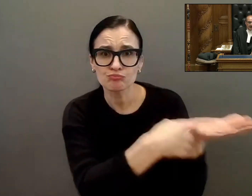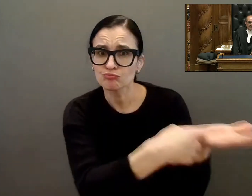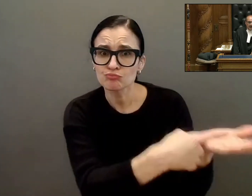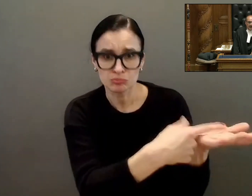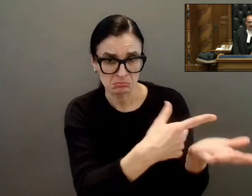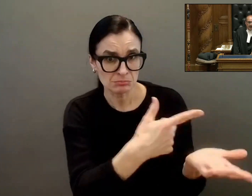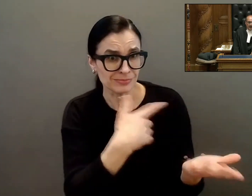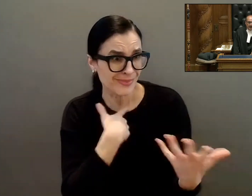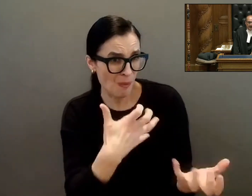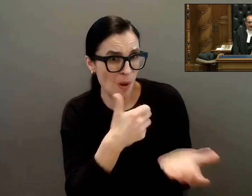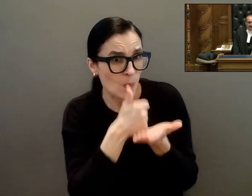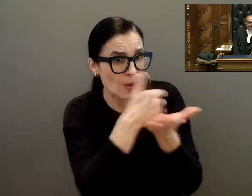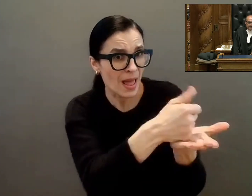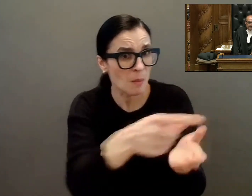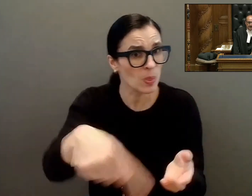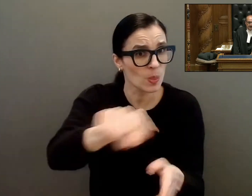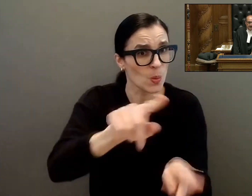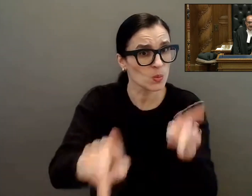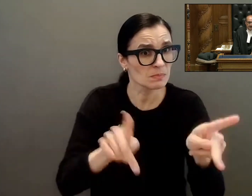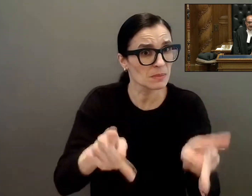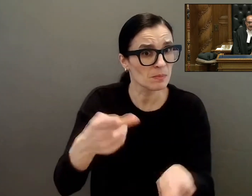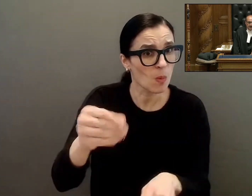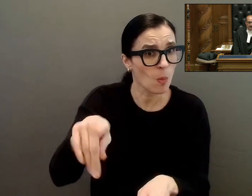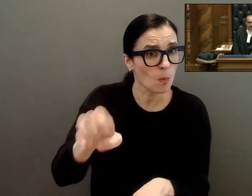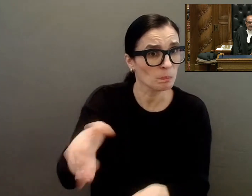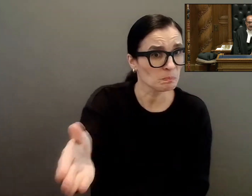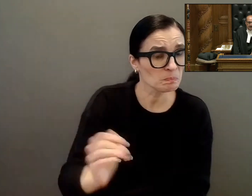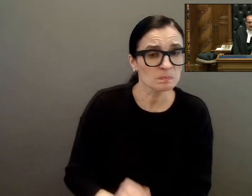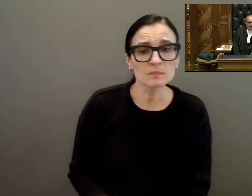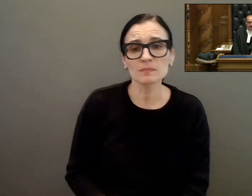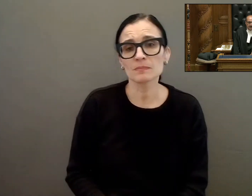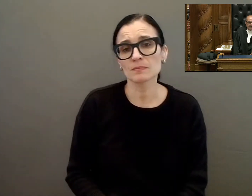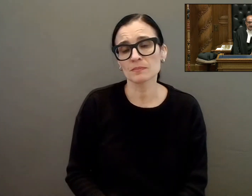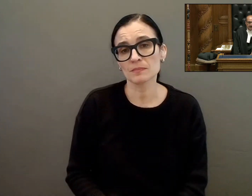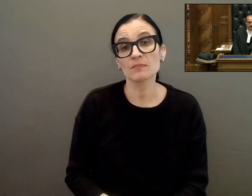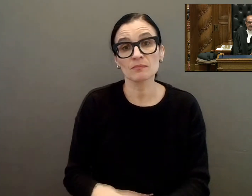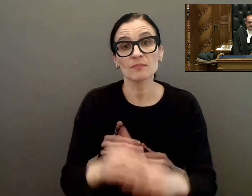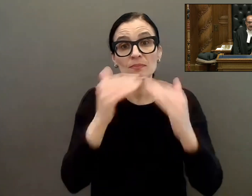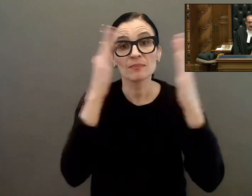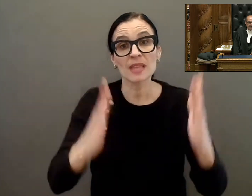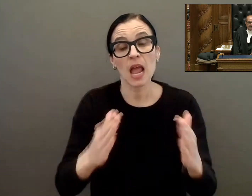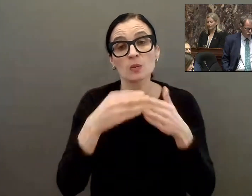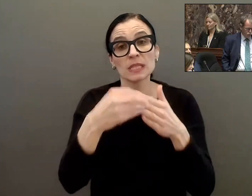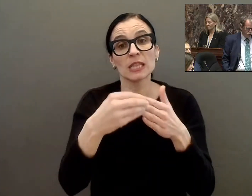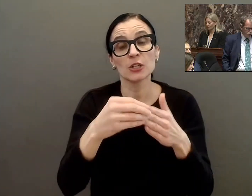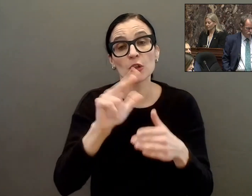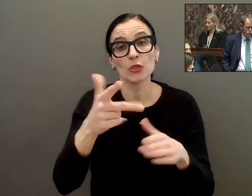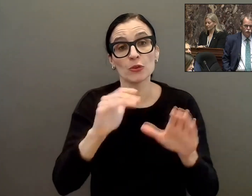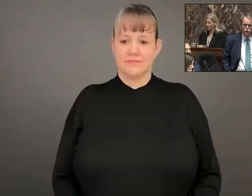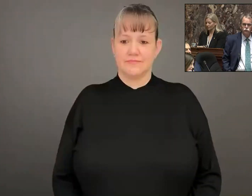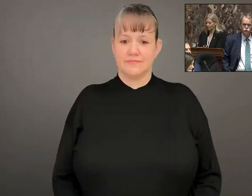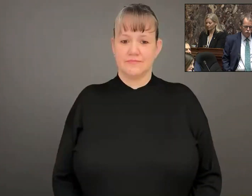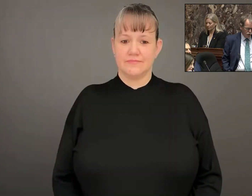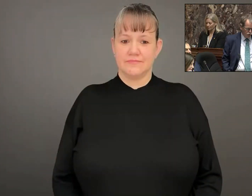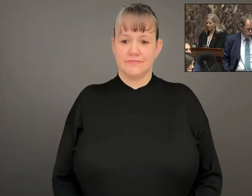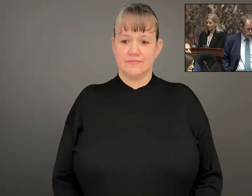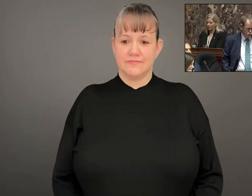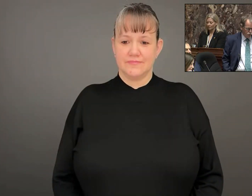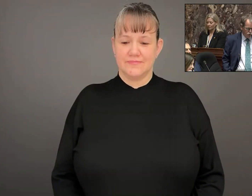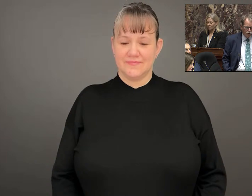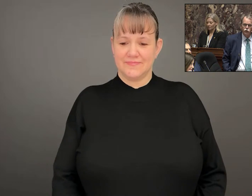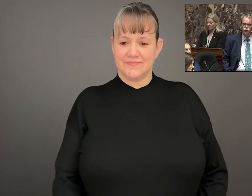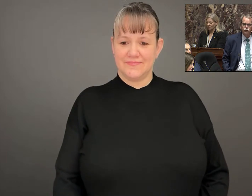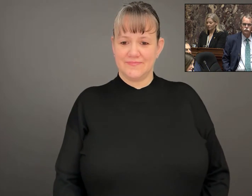House Leader of the Third Party. Honourable Speaker, as we face down a trade war with the United States,